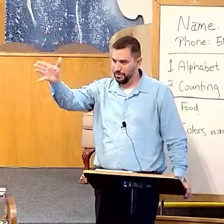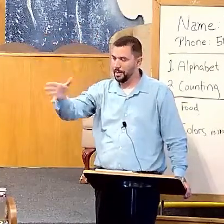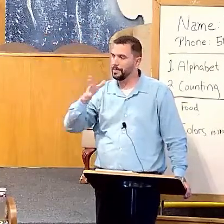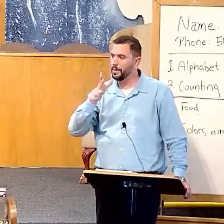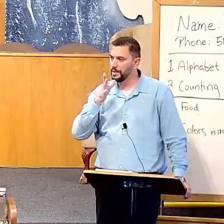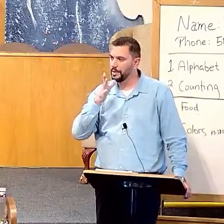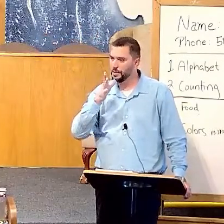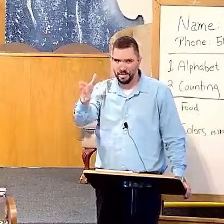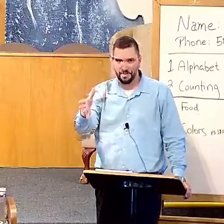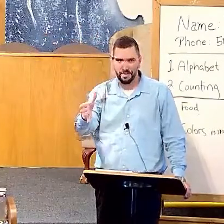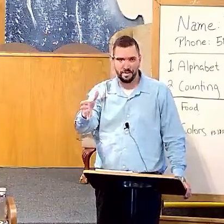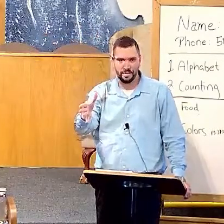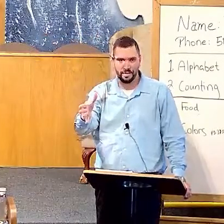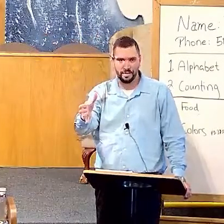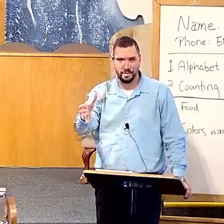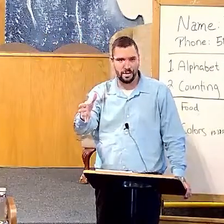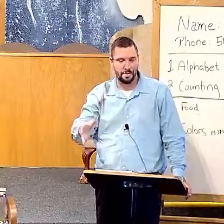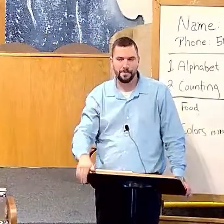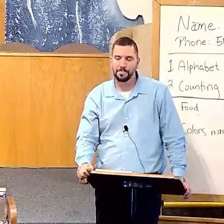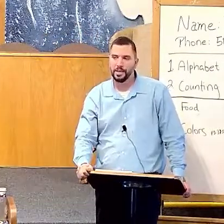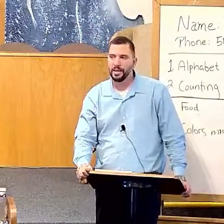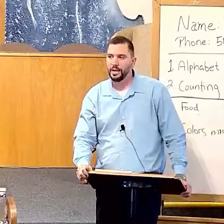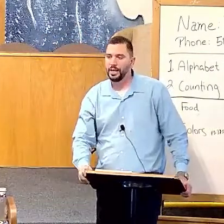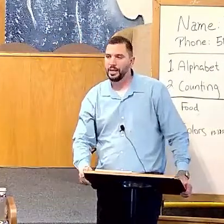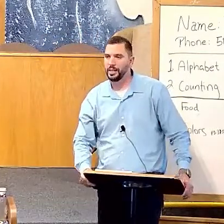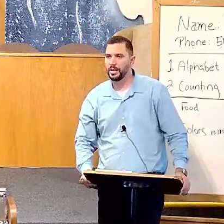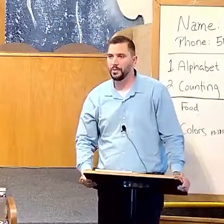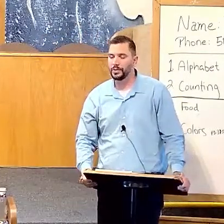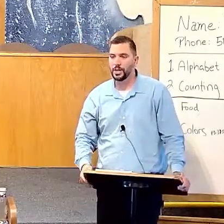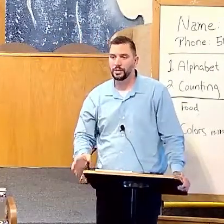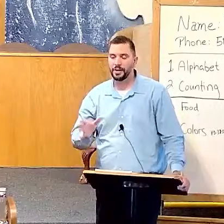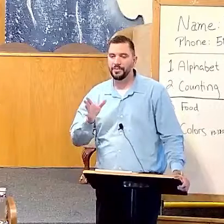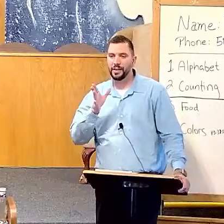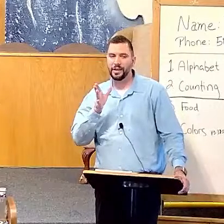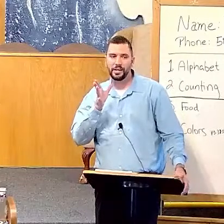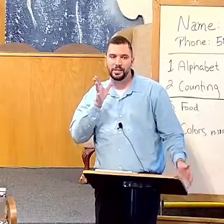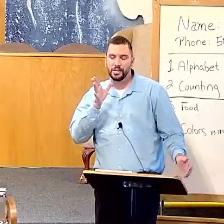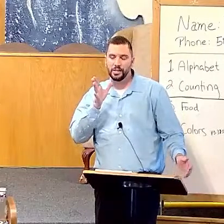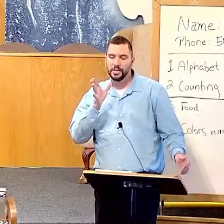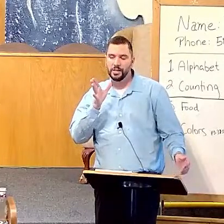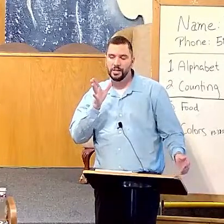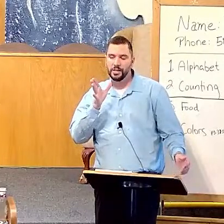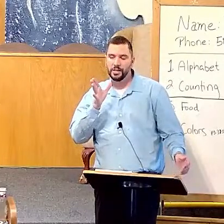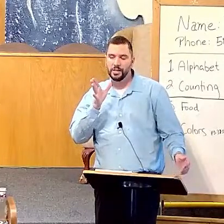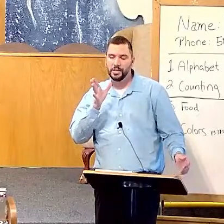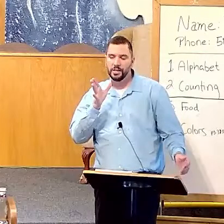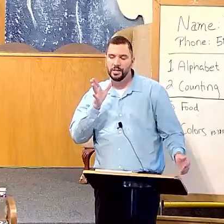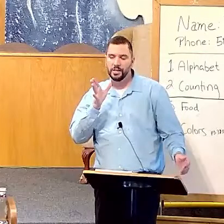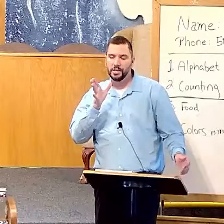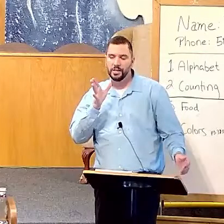Grandpa, grandfather, grandma. And then we talked about if I go like this and then like